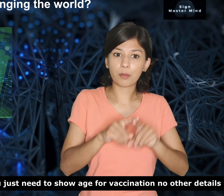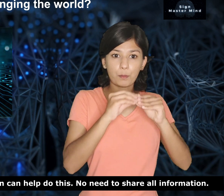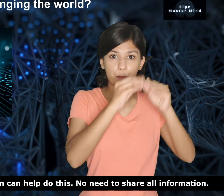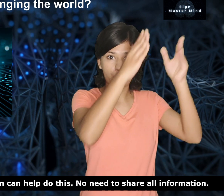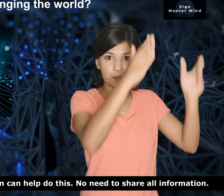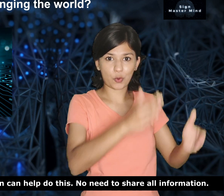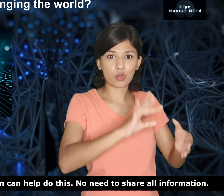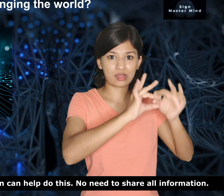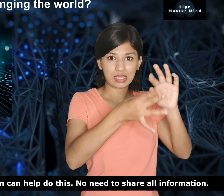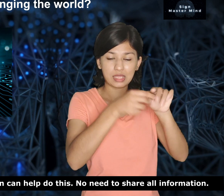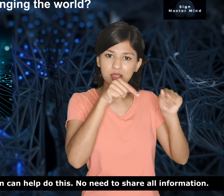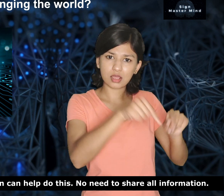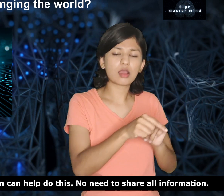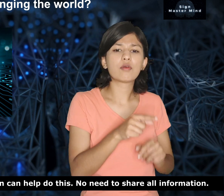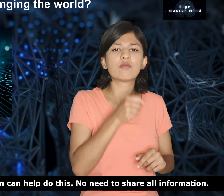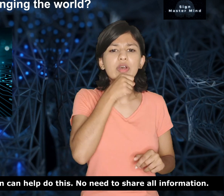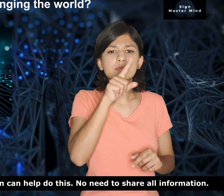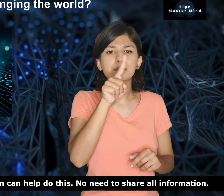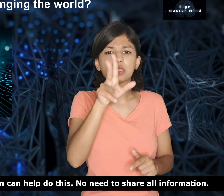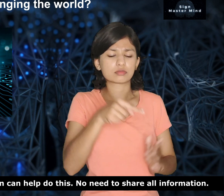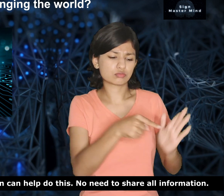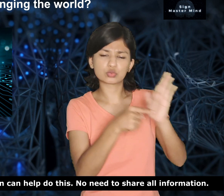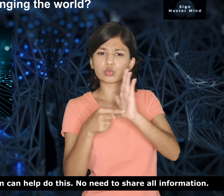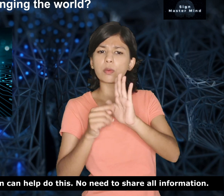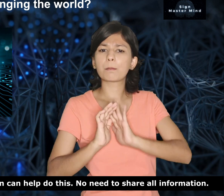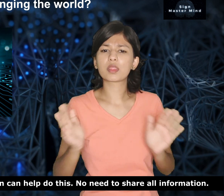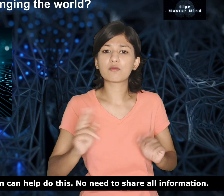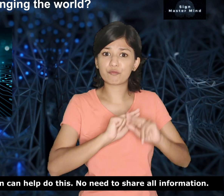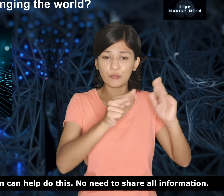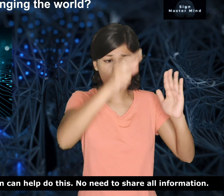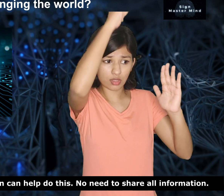And blockchain can help do this. No need to share all information.